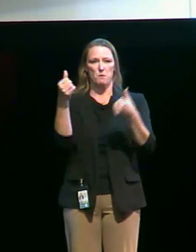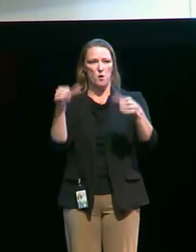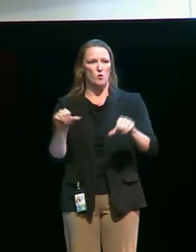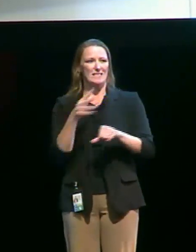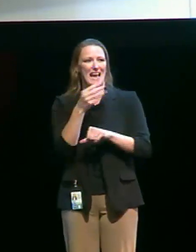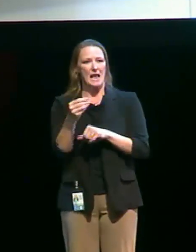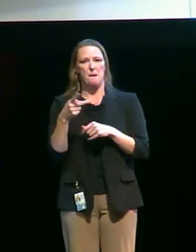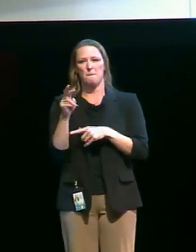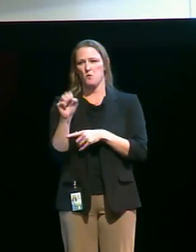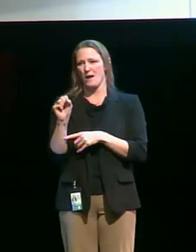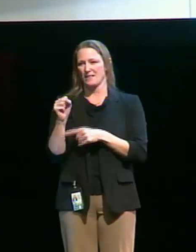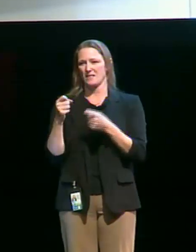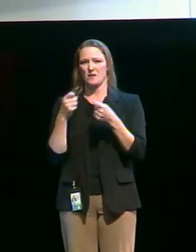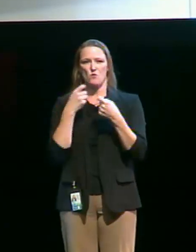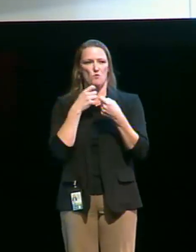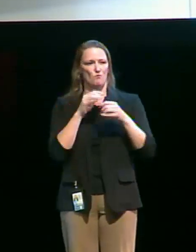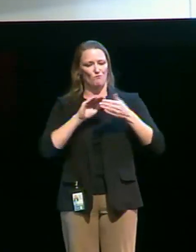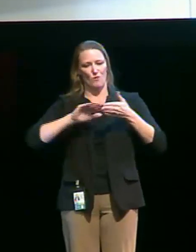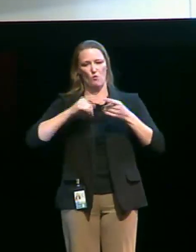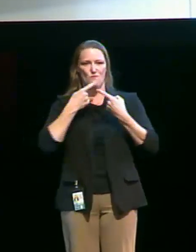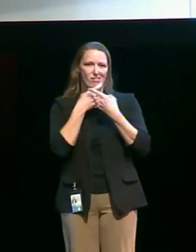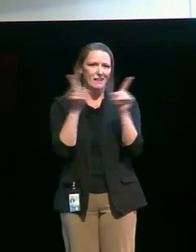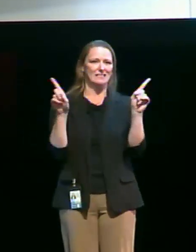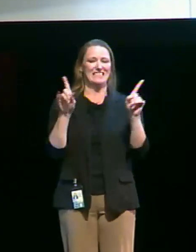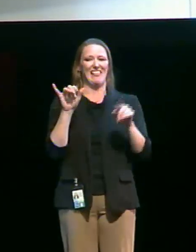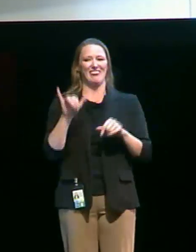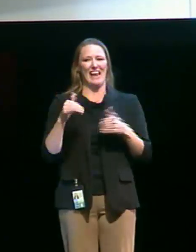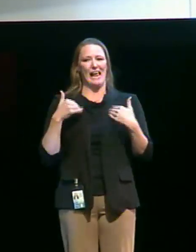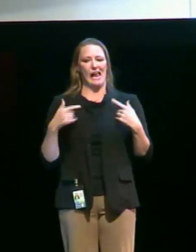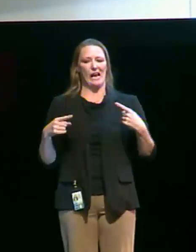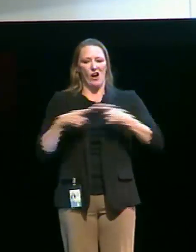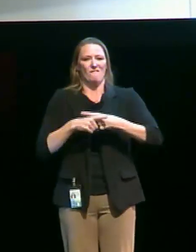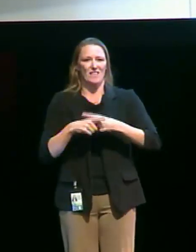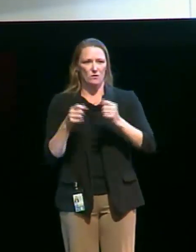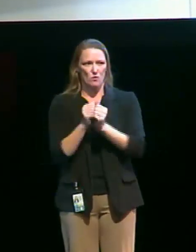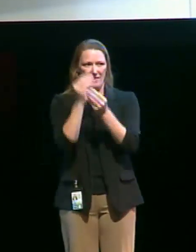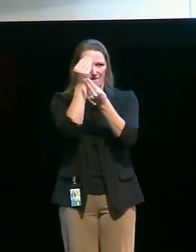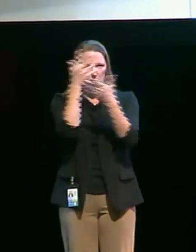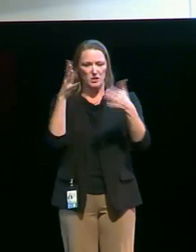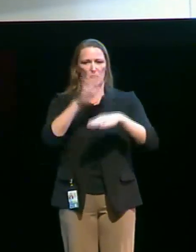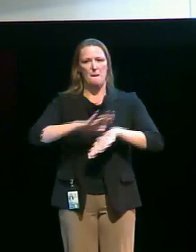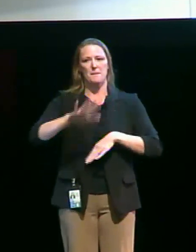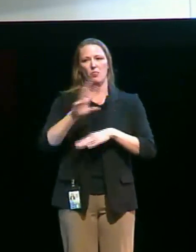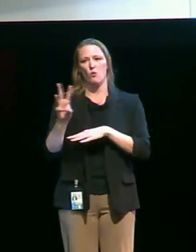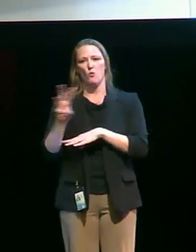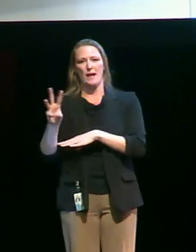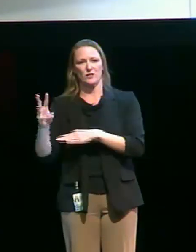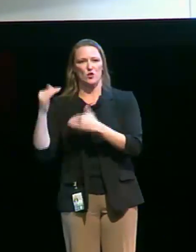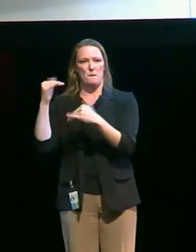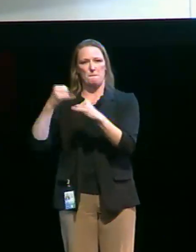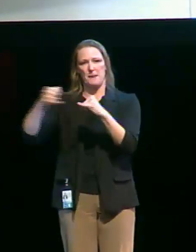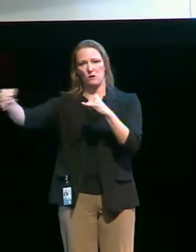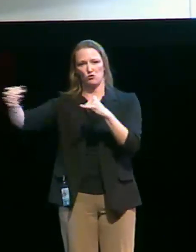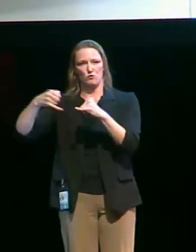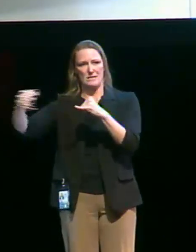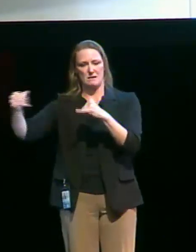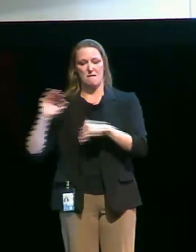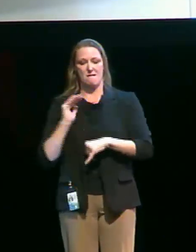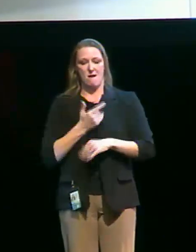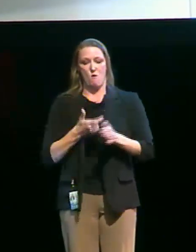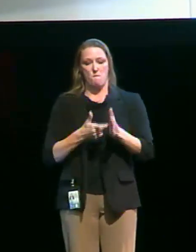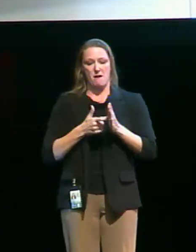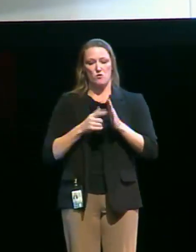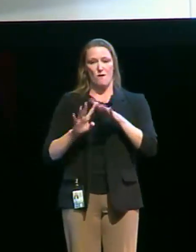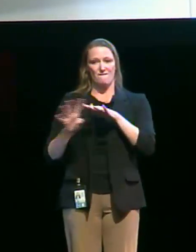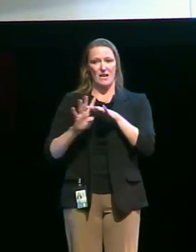had discrepancies with the western boundary of our intended voluntary evacuation area. The mandatory